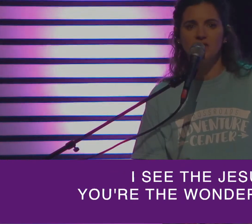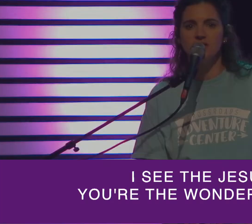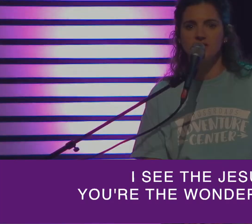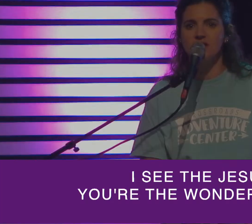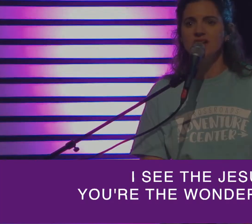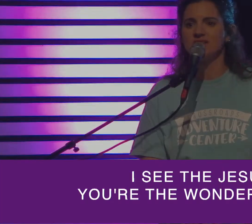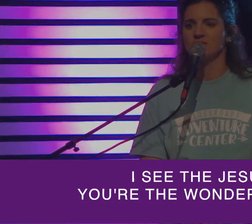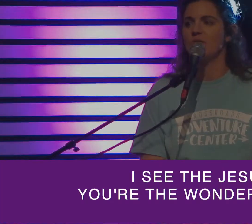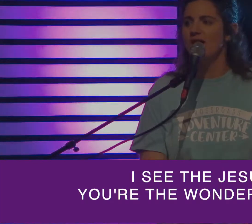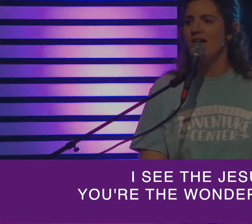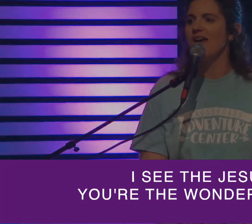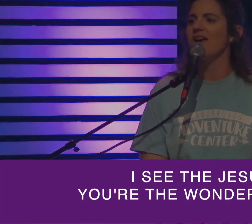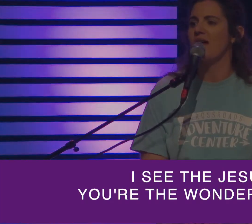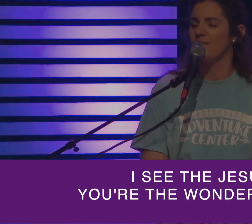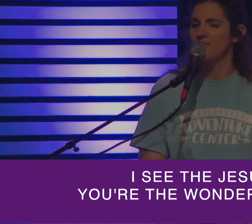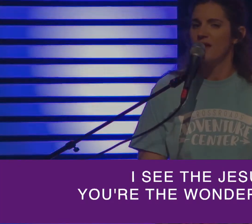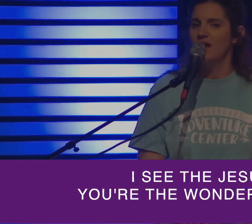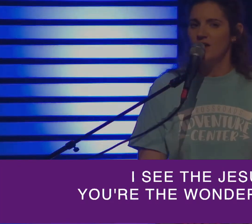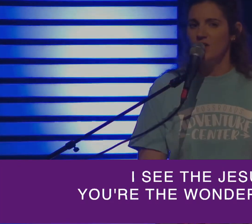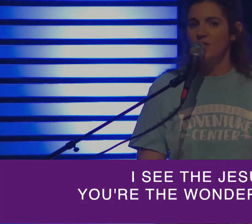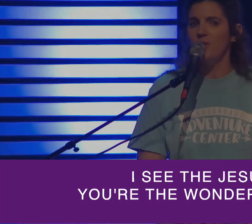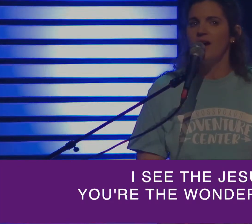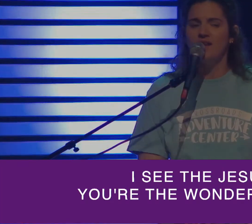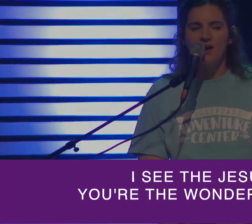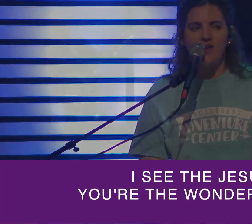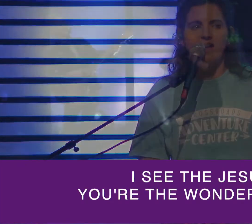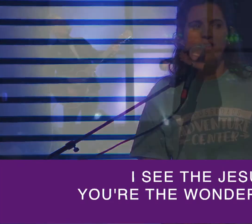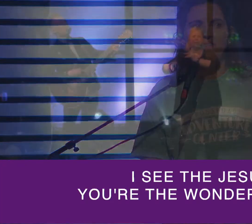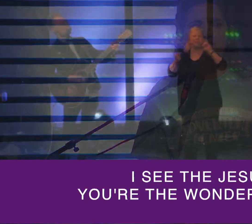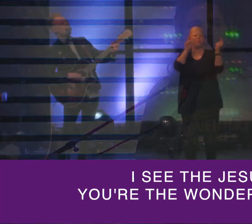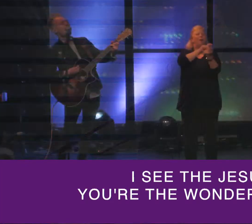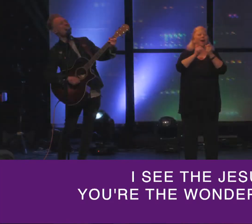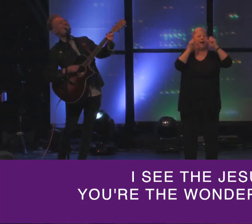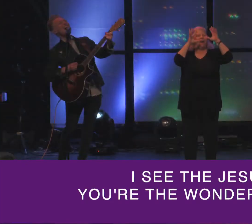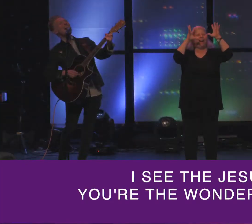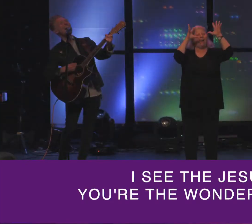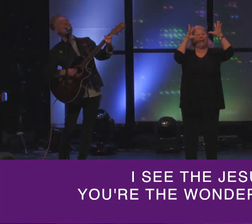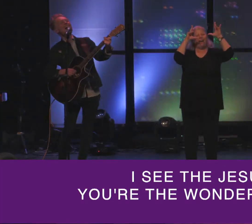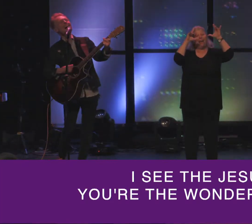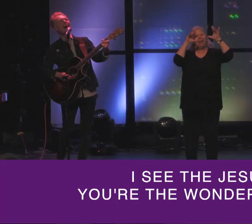see the Jesus way. You're the wonder in the world.